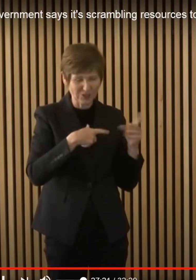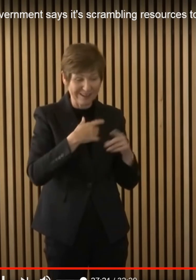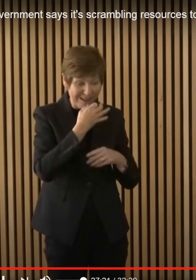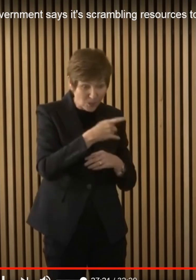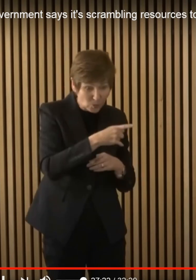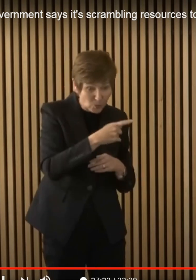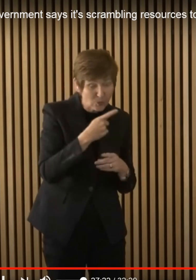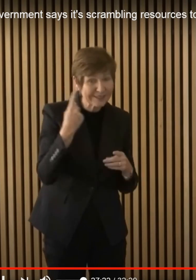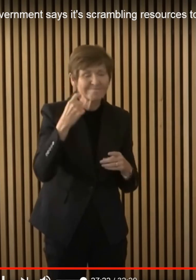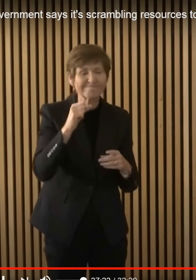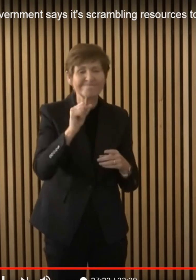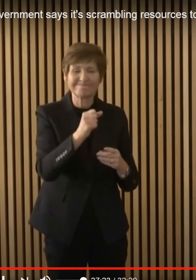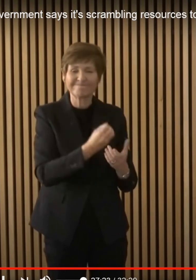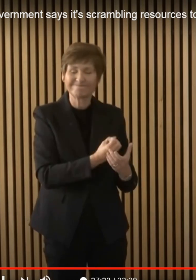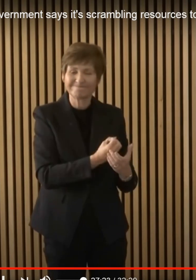Yes.